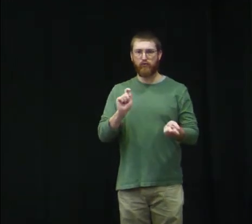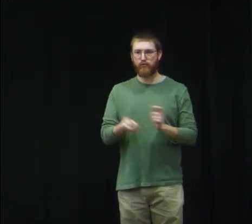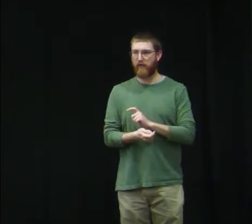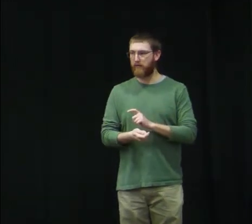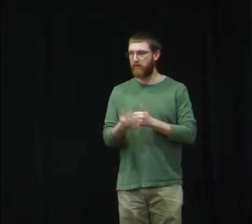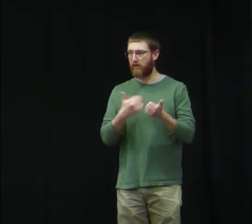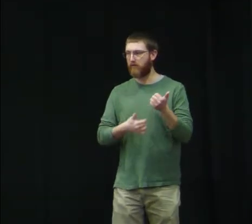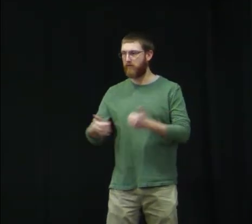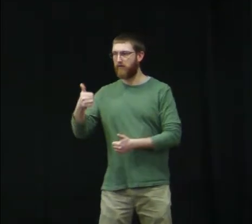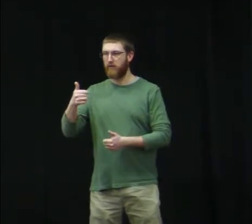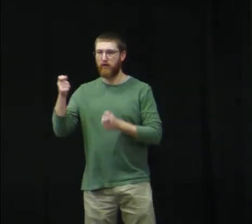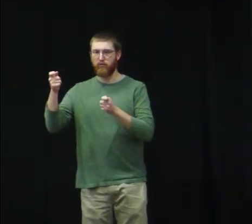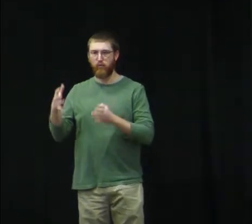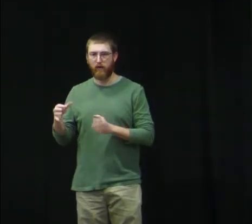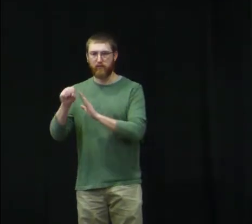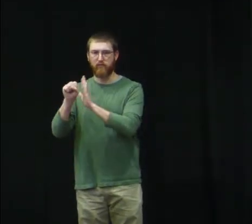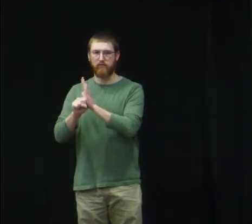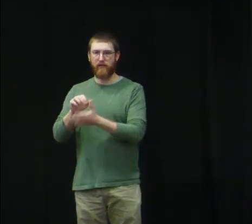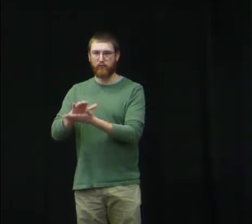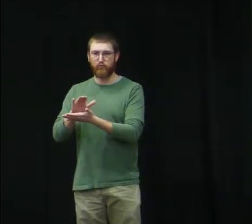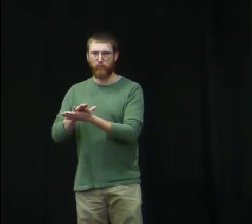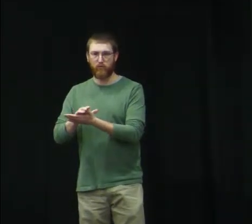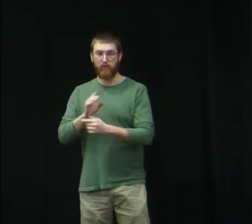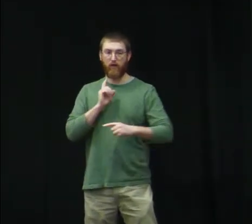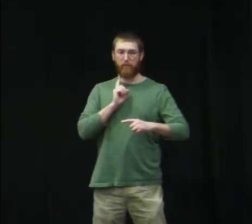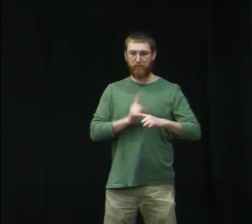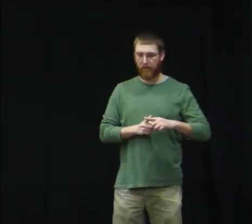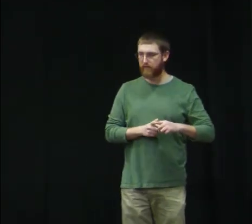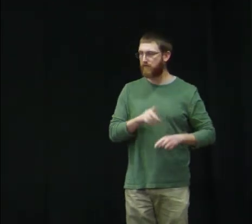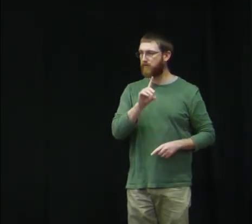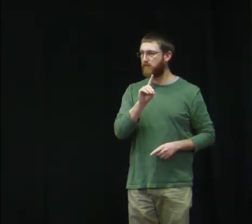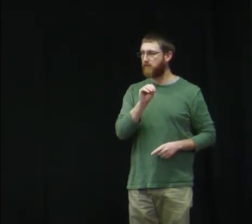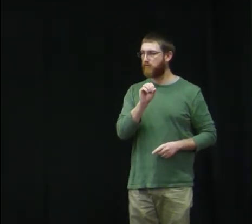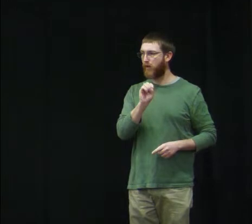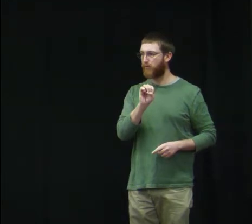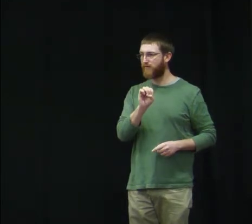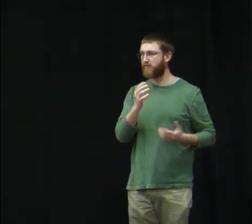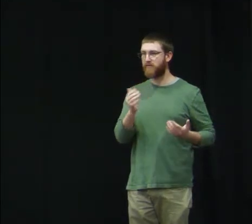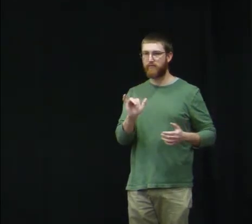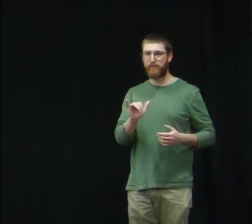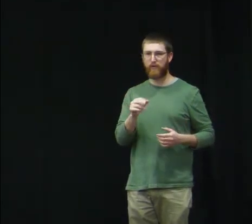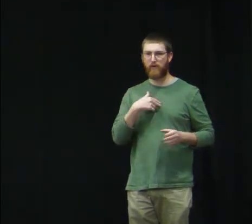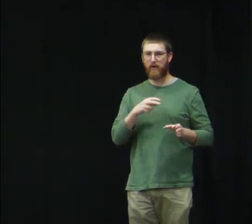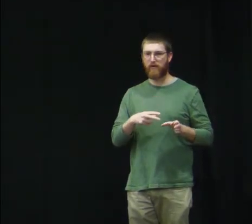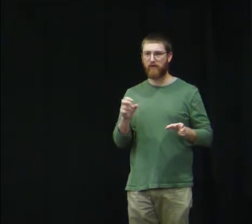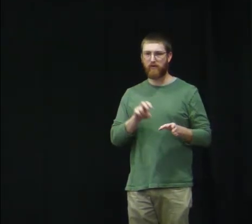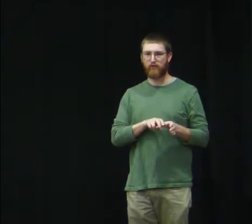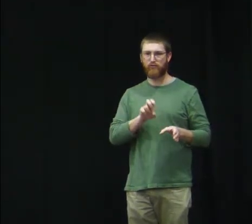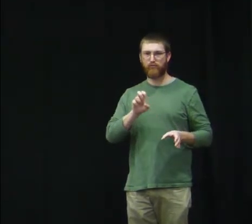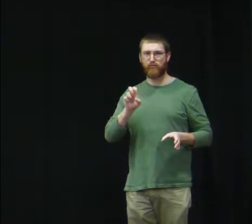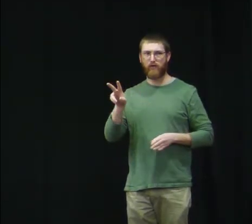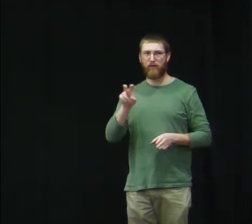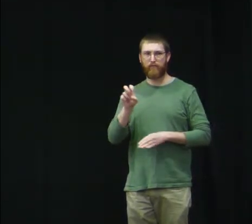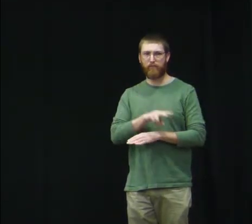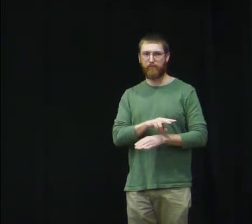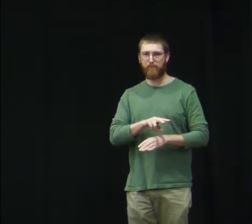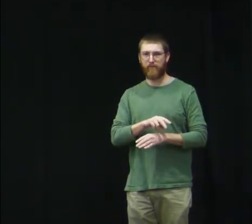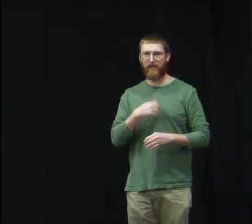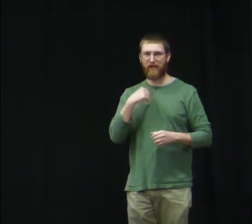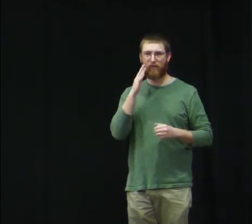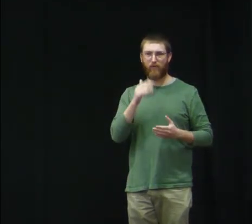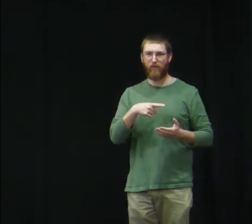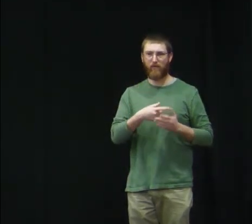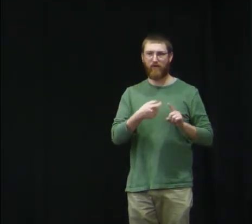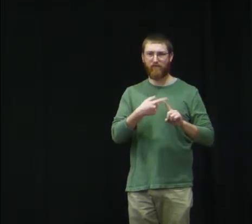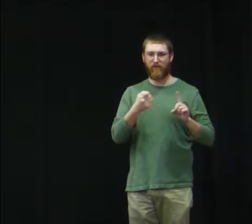state schools now, but I'm kind of doing both jobs. I think maybe I don't know if I've jumped into the from the frying pan into the fire,